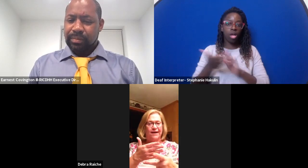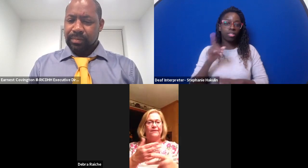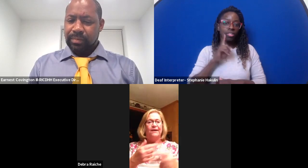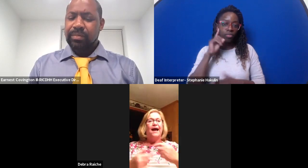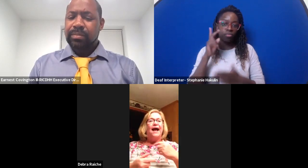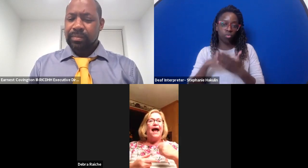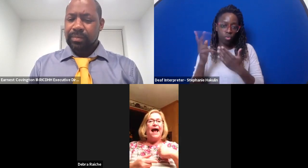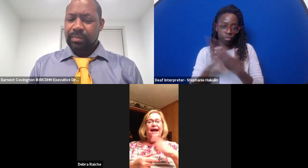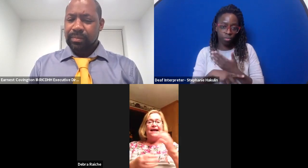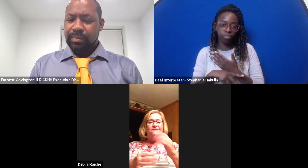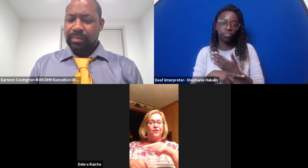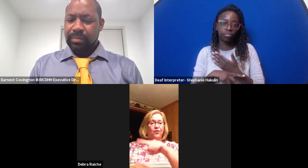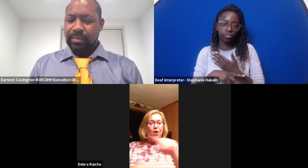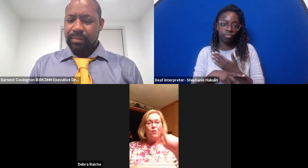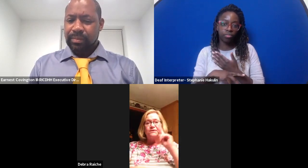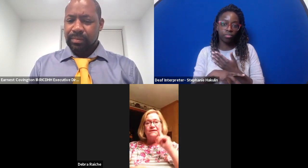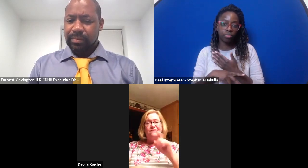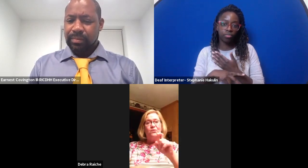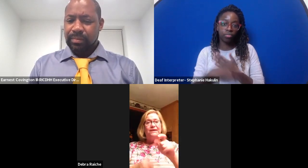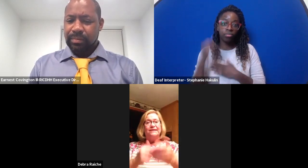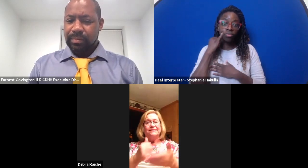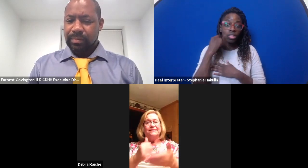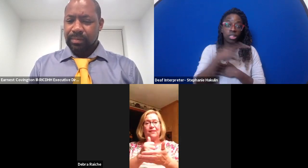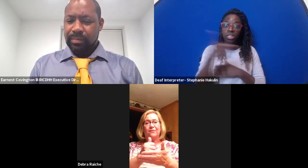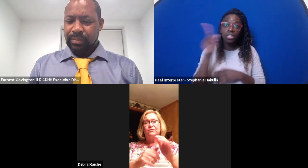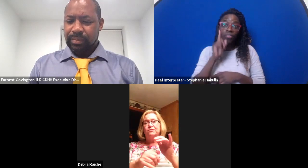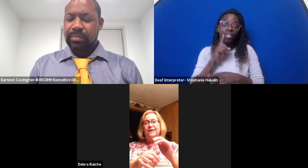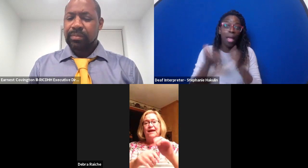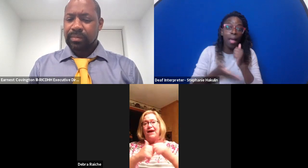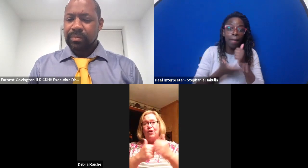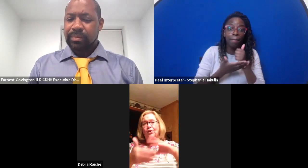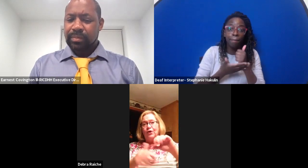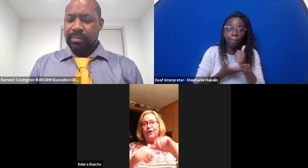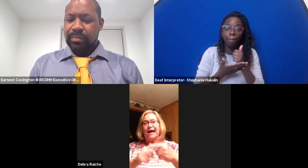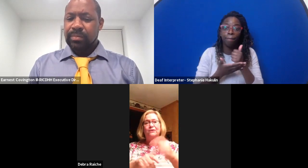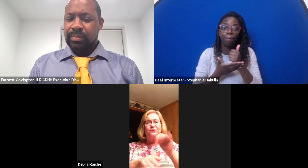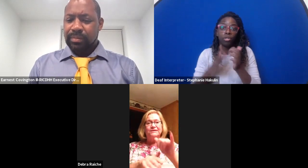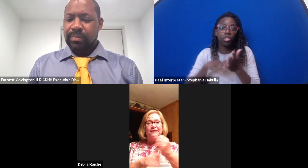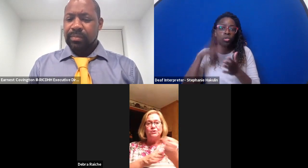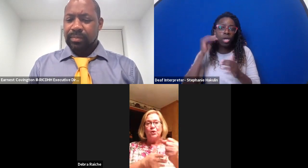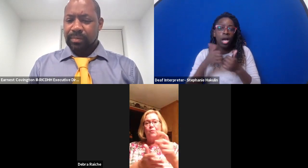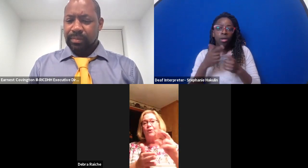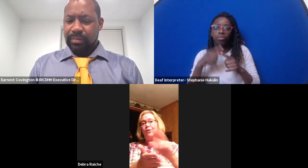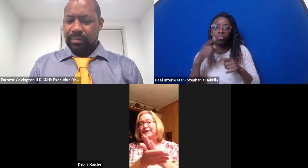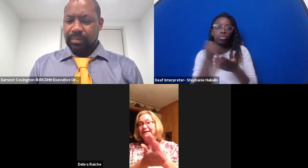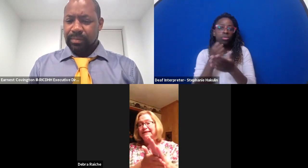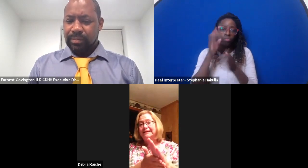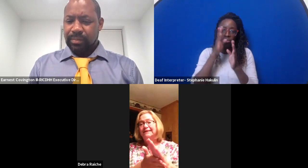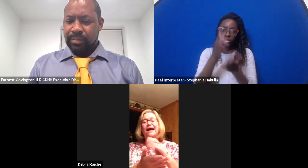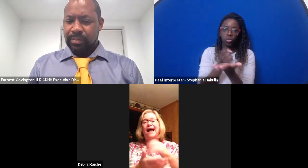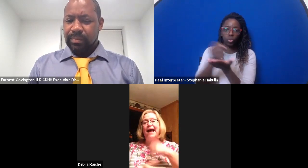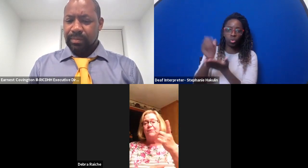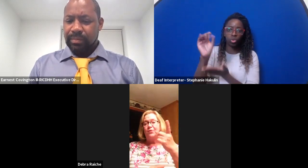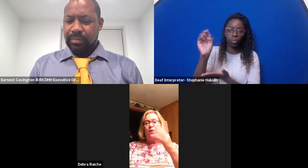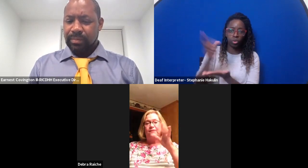facility. So we run deaf programs. And if deaf people need assistance in